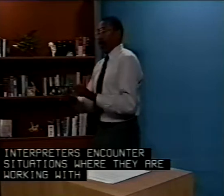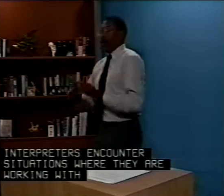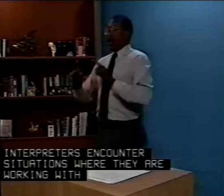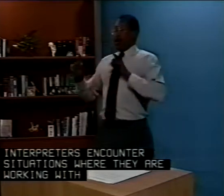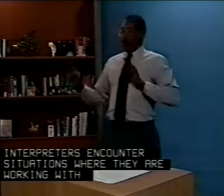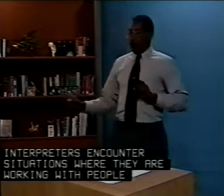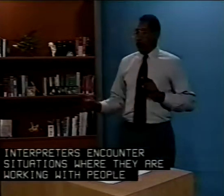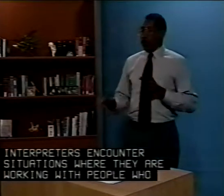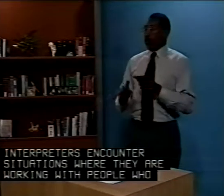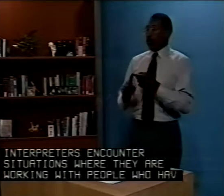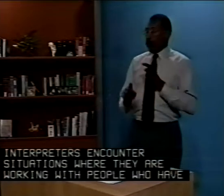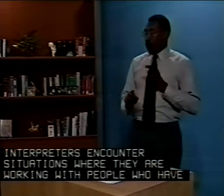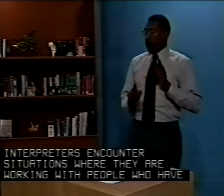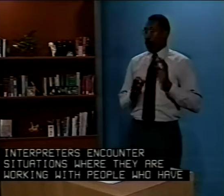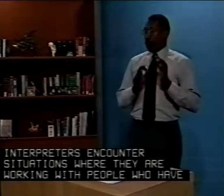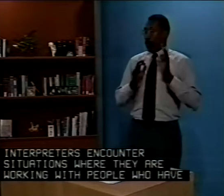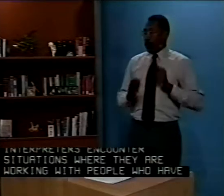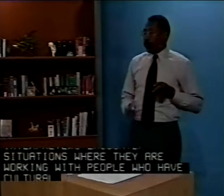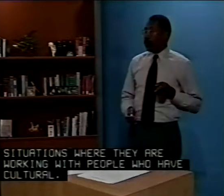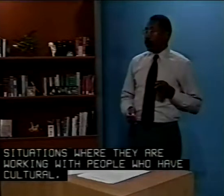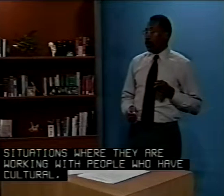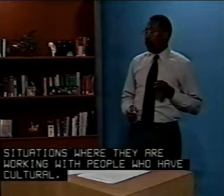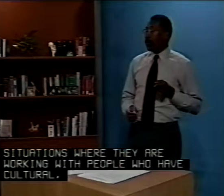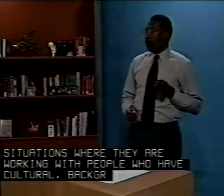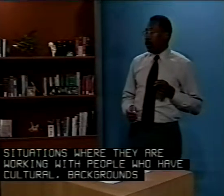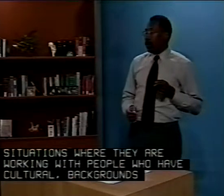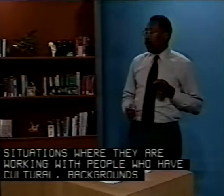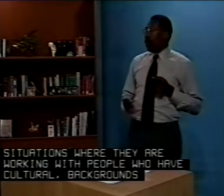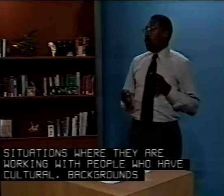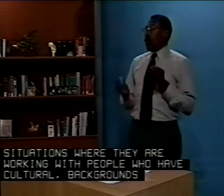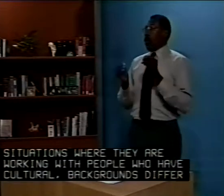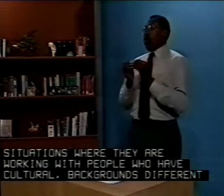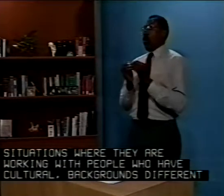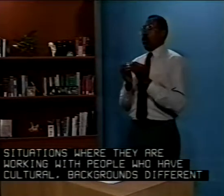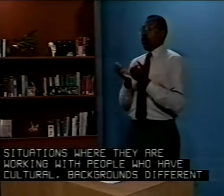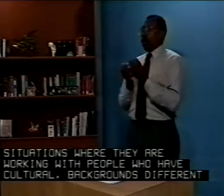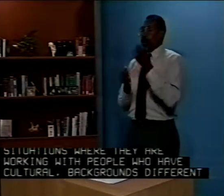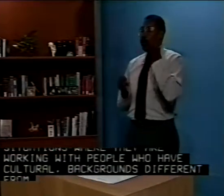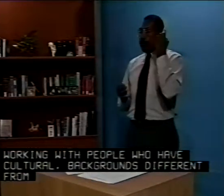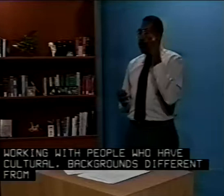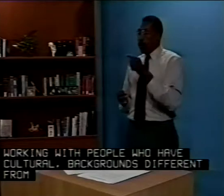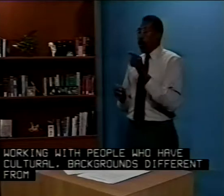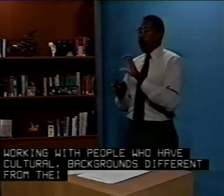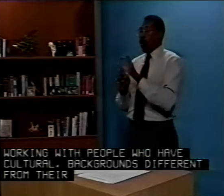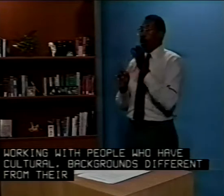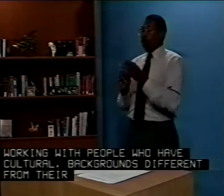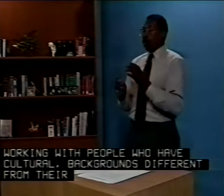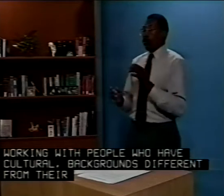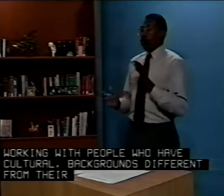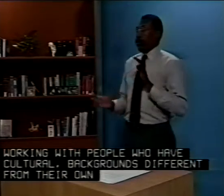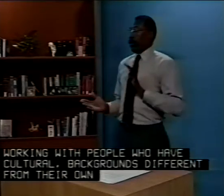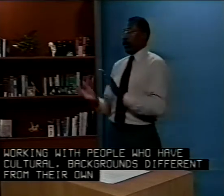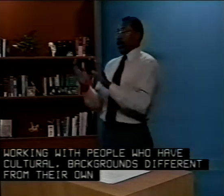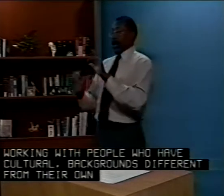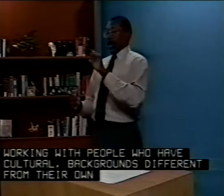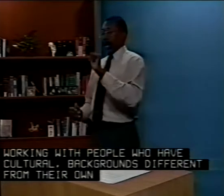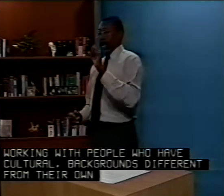backgrounds different from their own. There are more chances